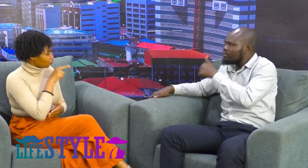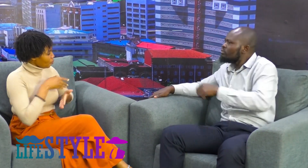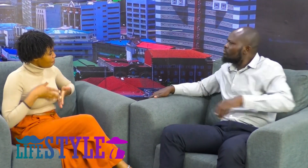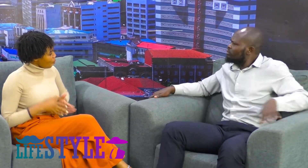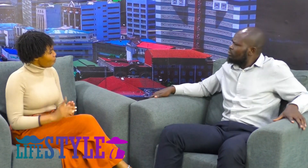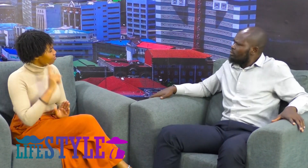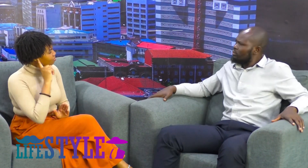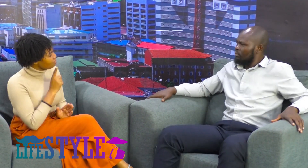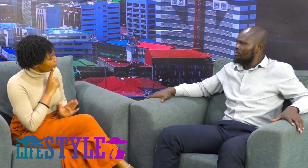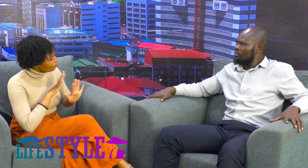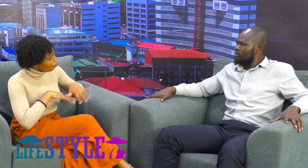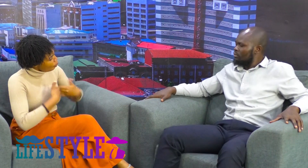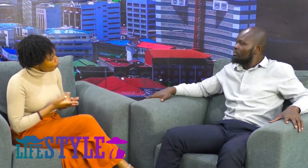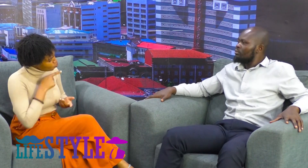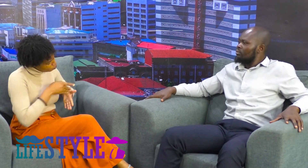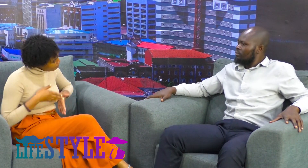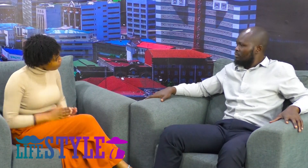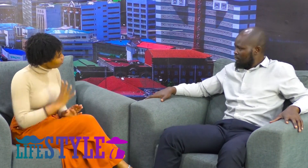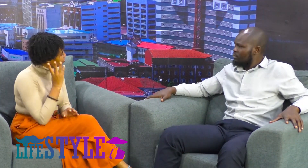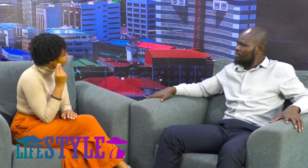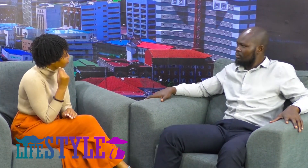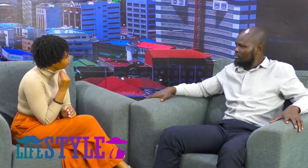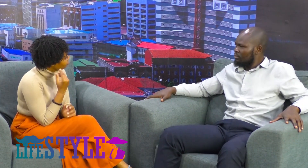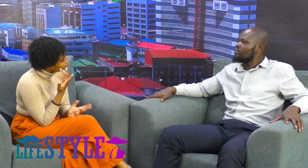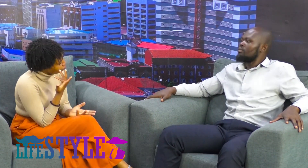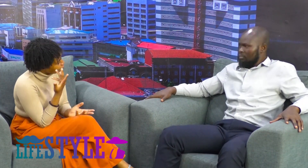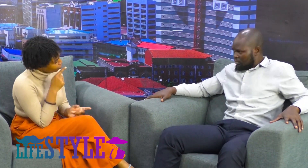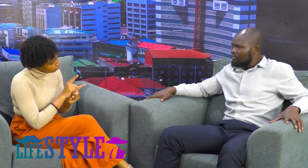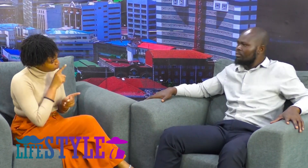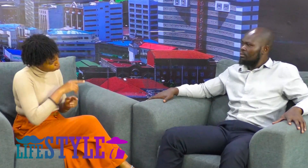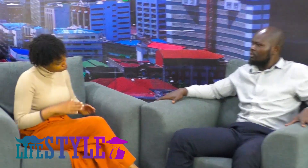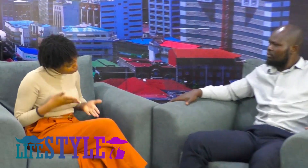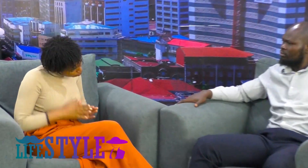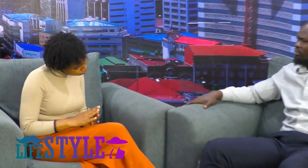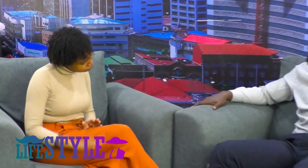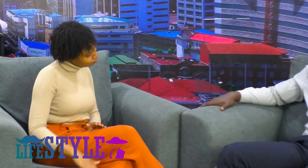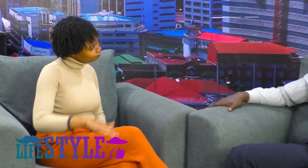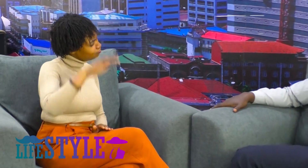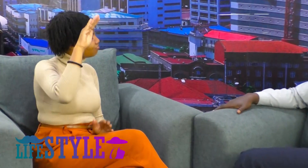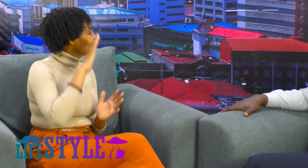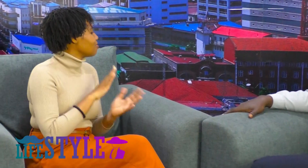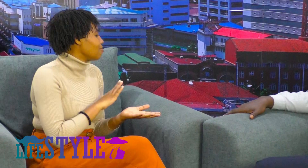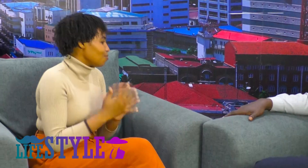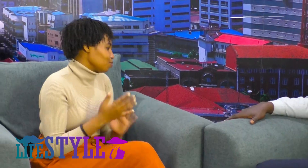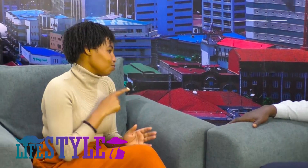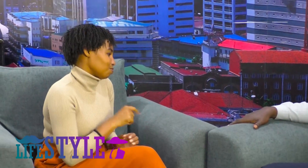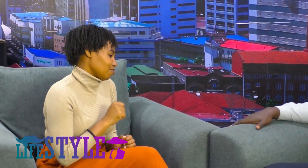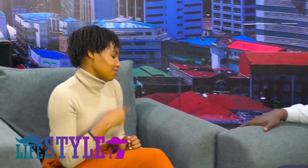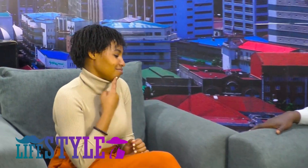intern and teach them some variation of sign language. Yes. So that aside, were you born deaf or you born hearing,